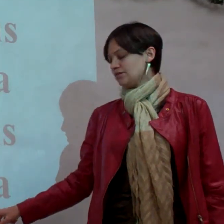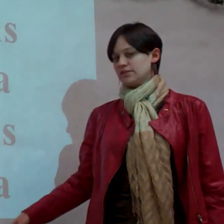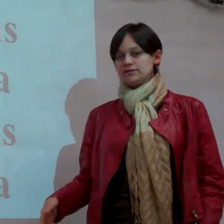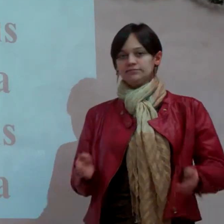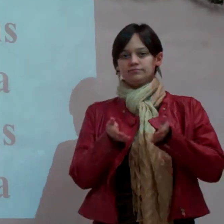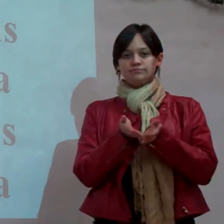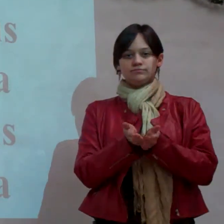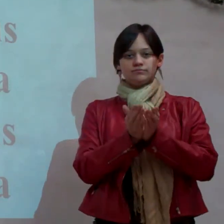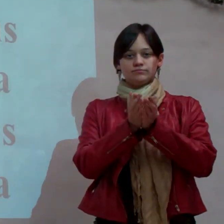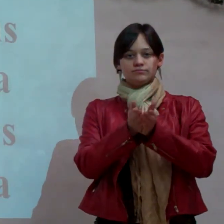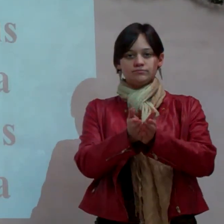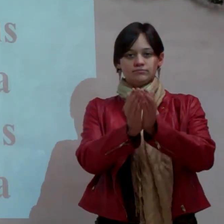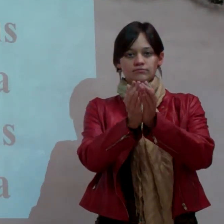Nauta.